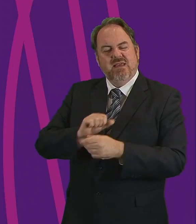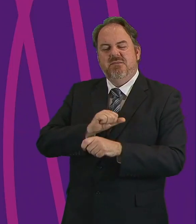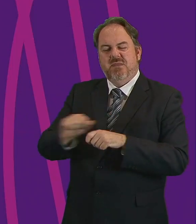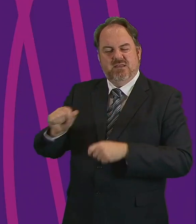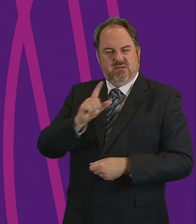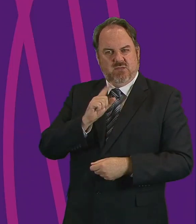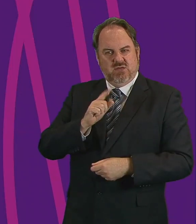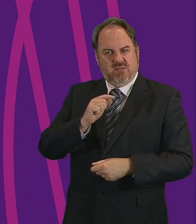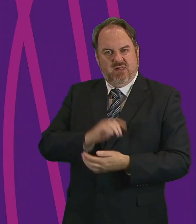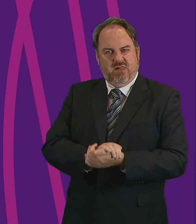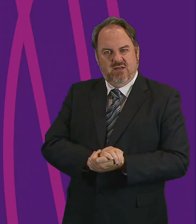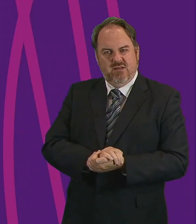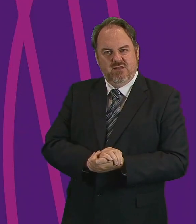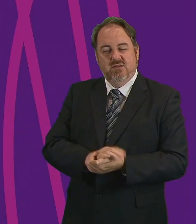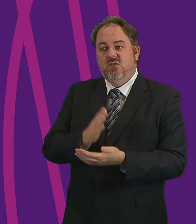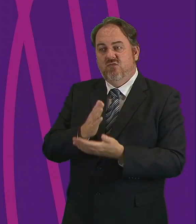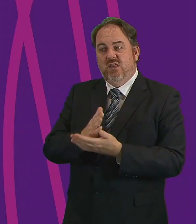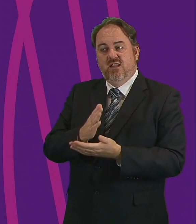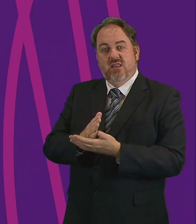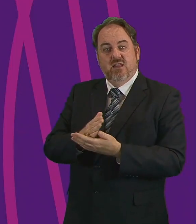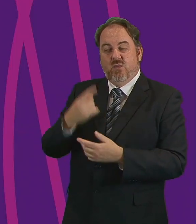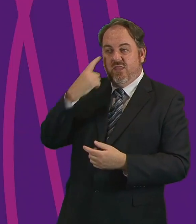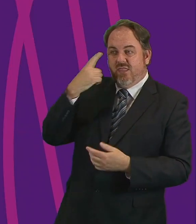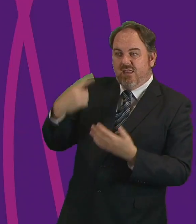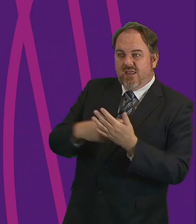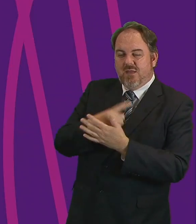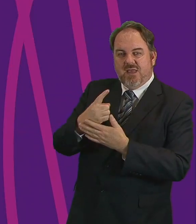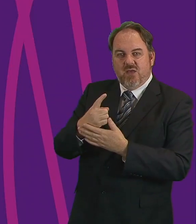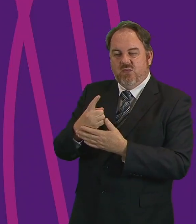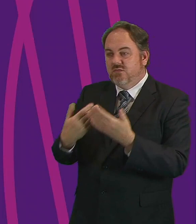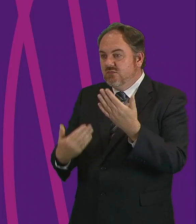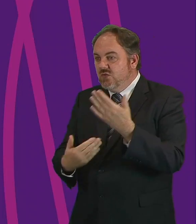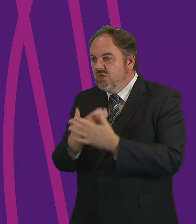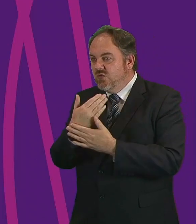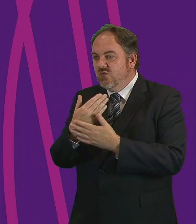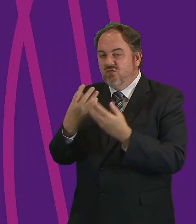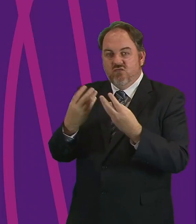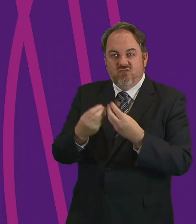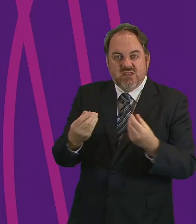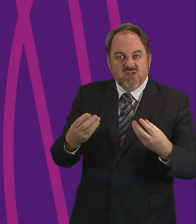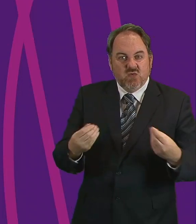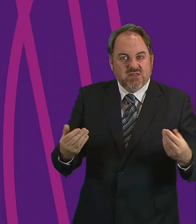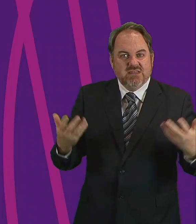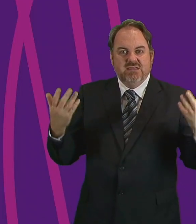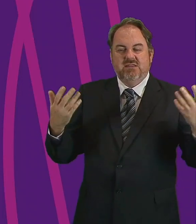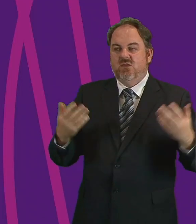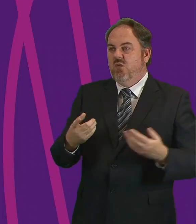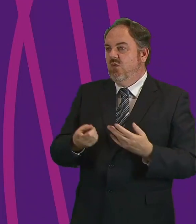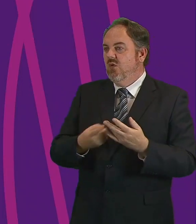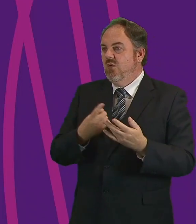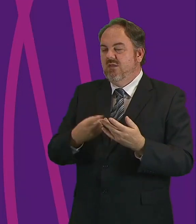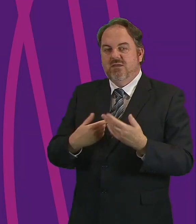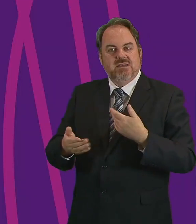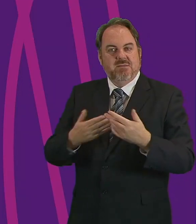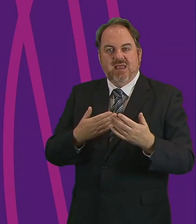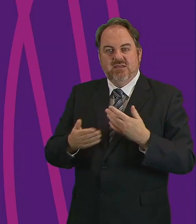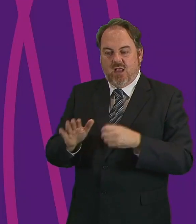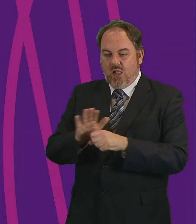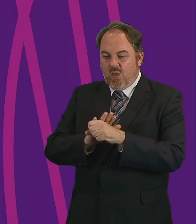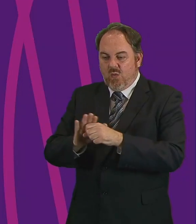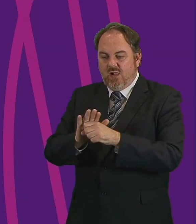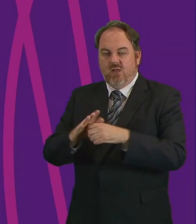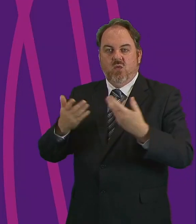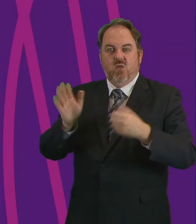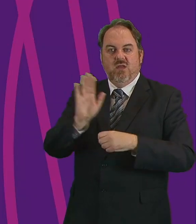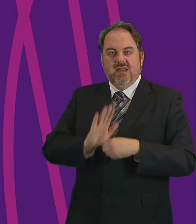to look to where new sources of revenue can be raised, either at a national or local level, perhaps targeted at